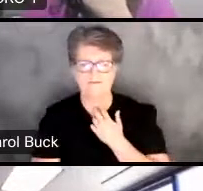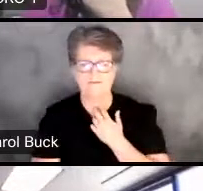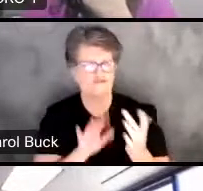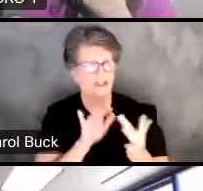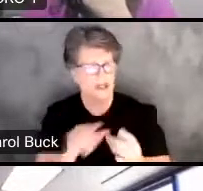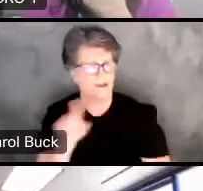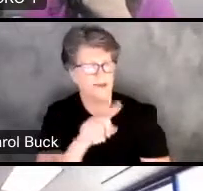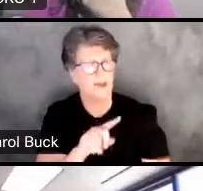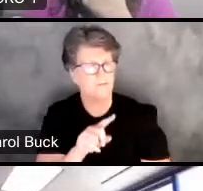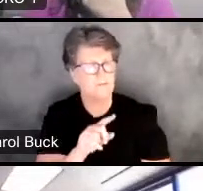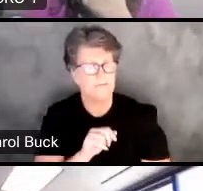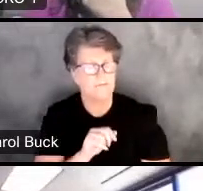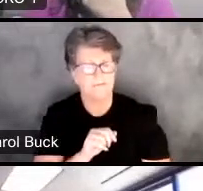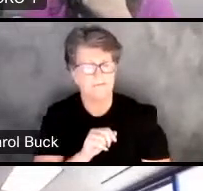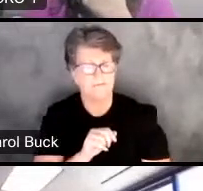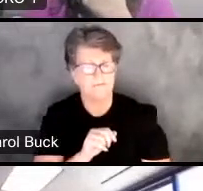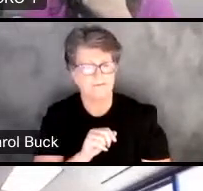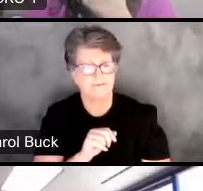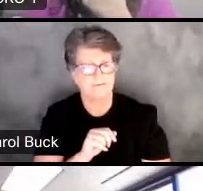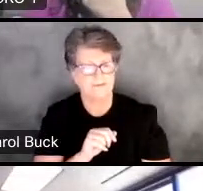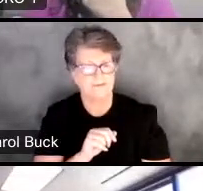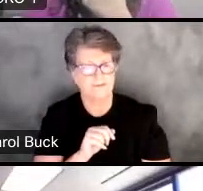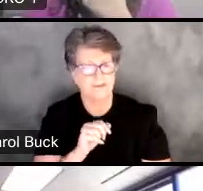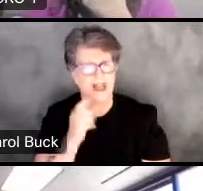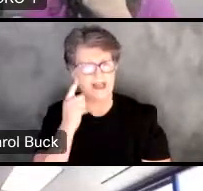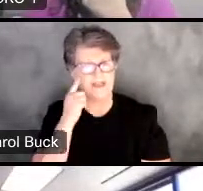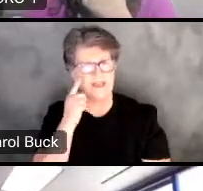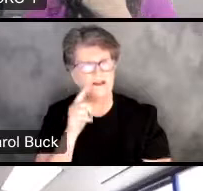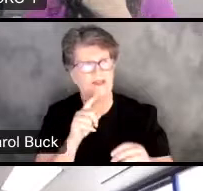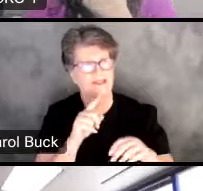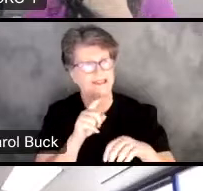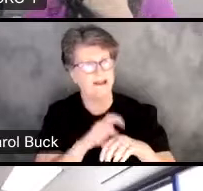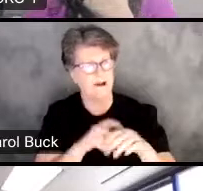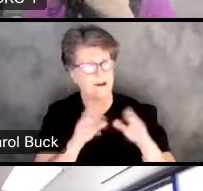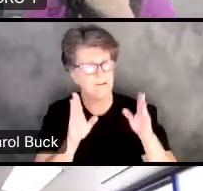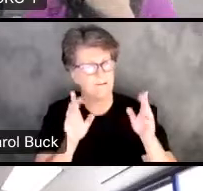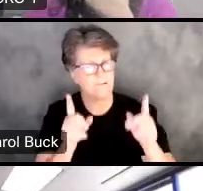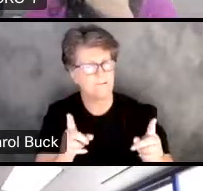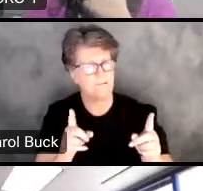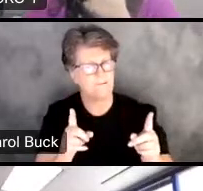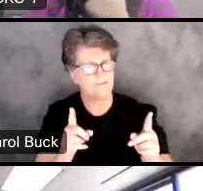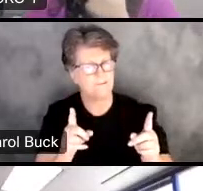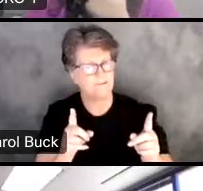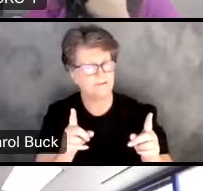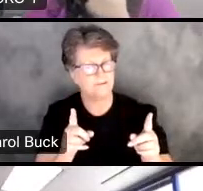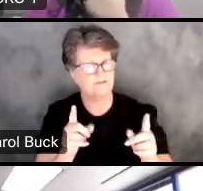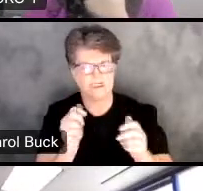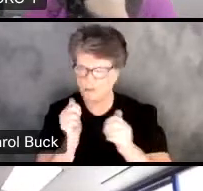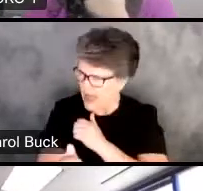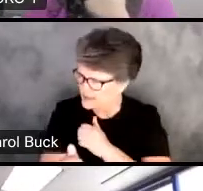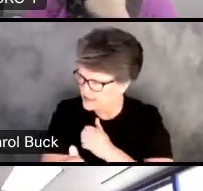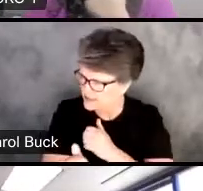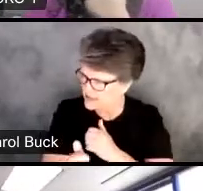out to them. I think the time frame is, did we pass the time